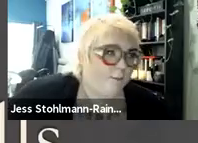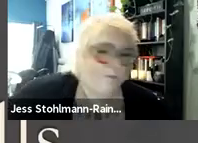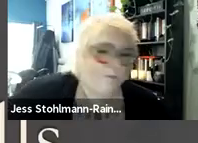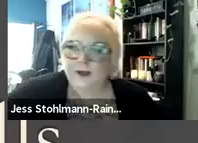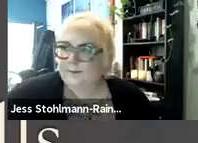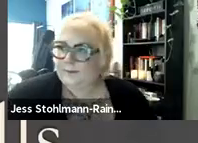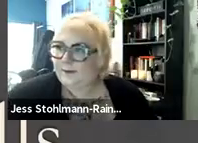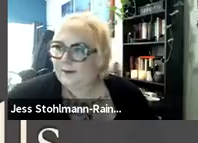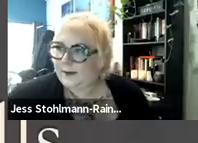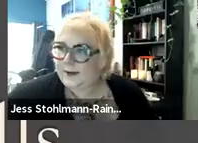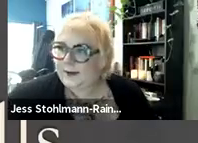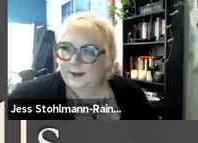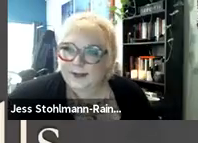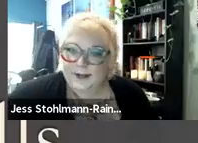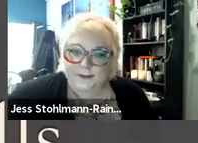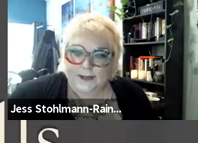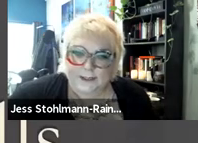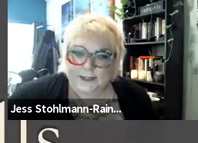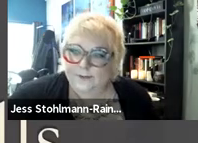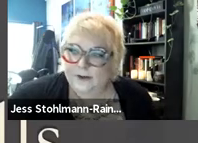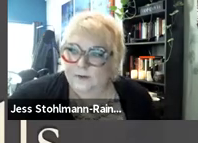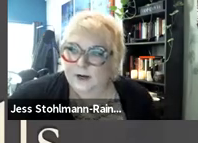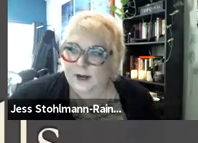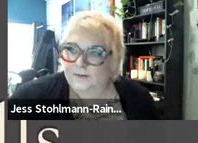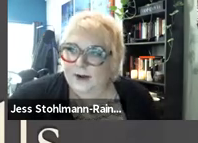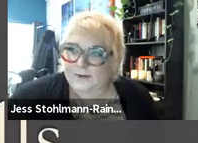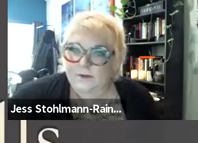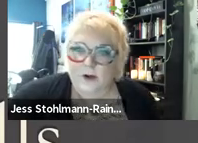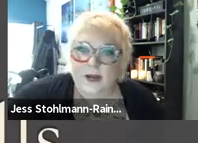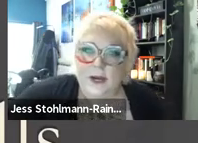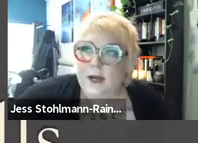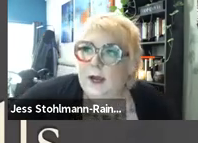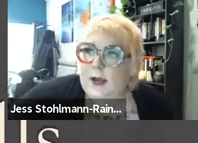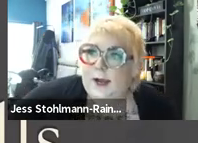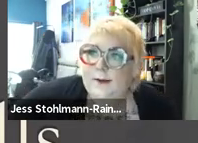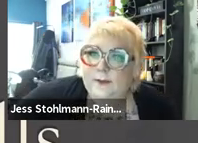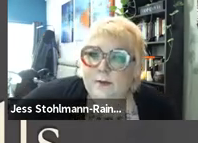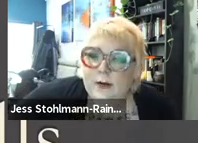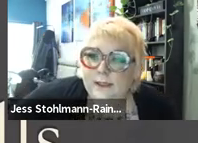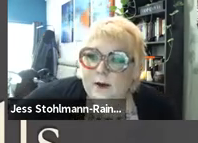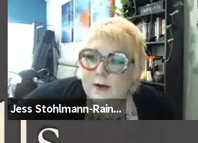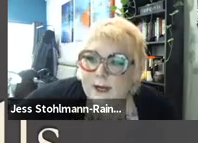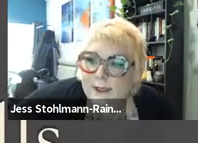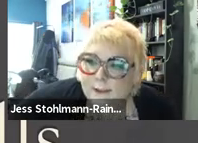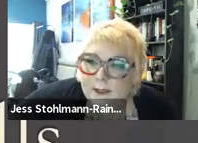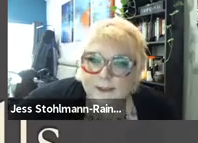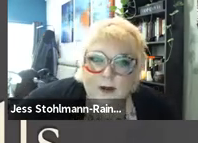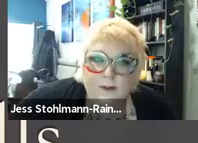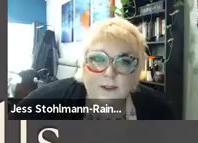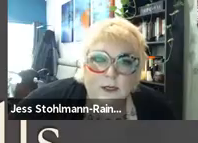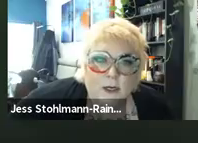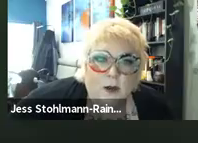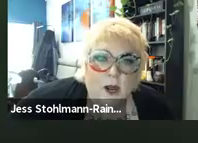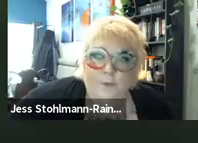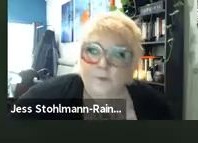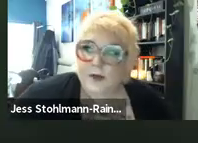um i think screen share should be working for everyone uh so i wanted to go ahead and start us